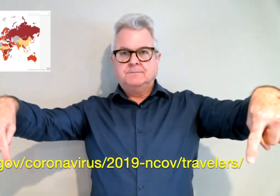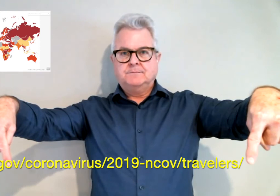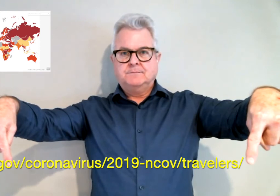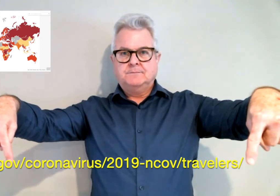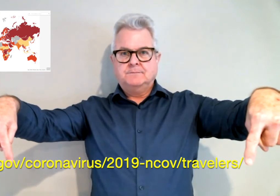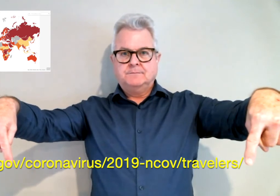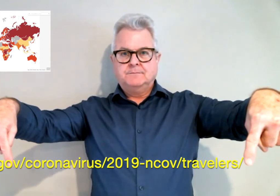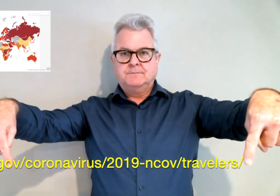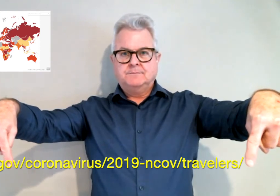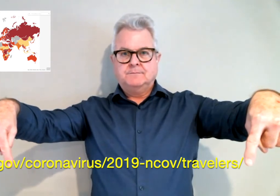as follows.